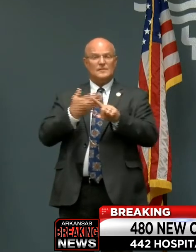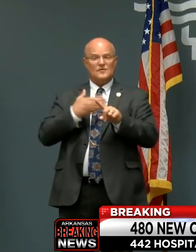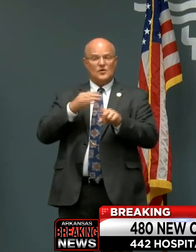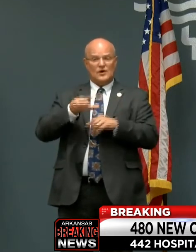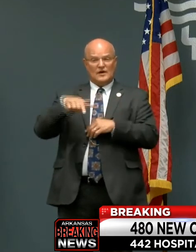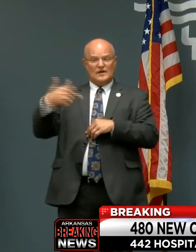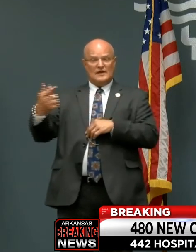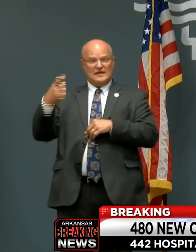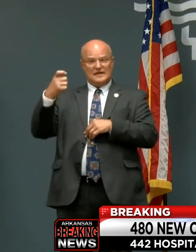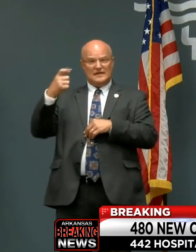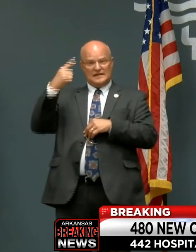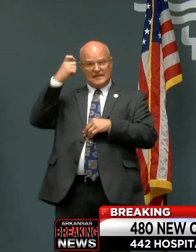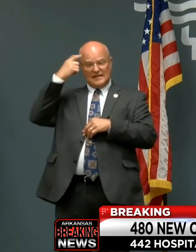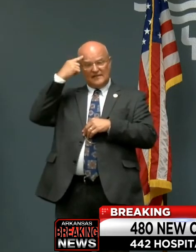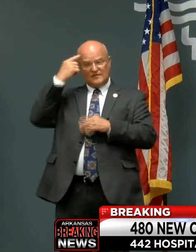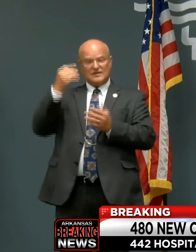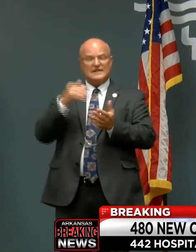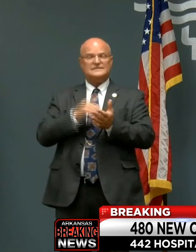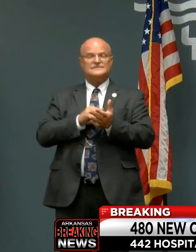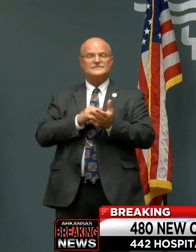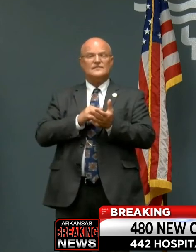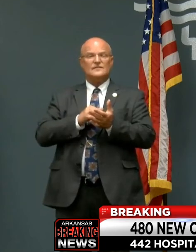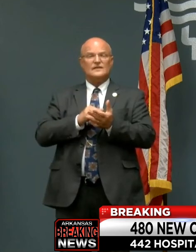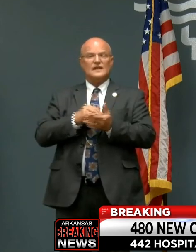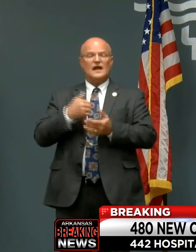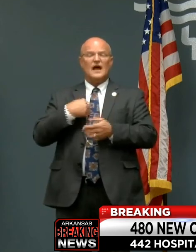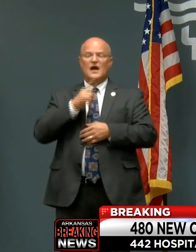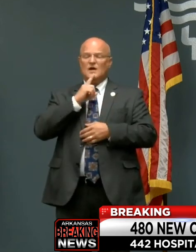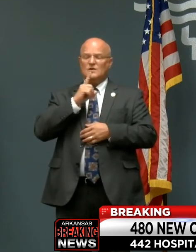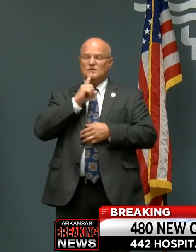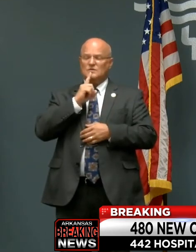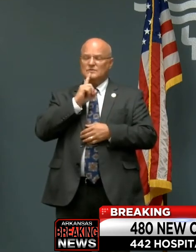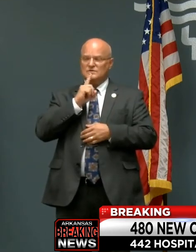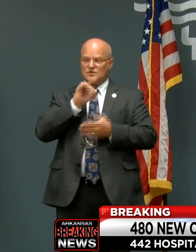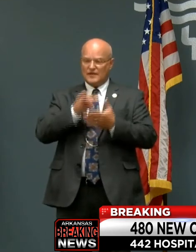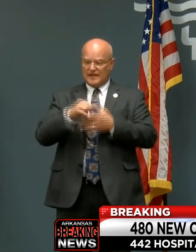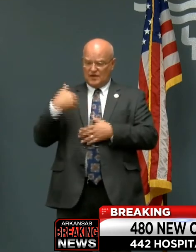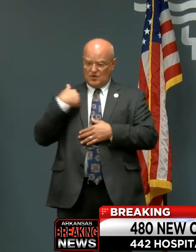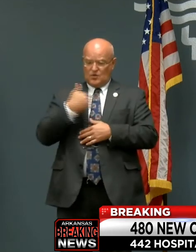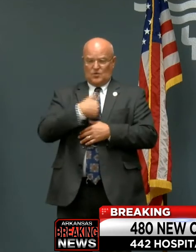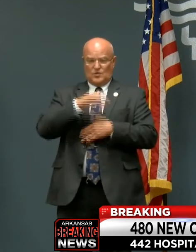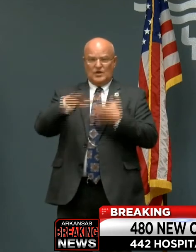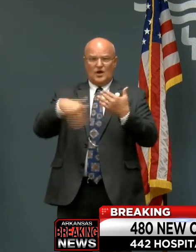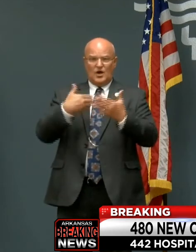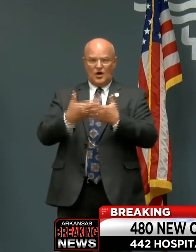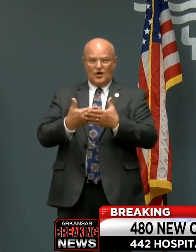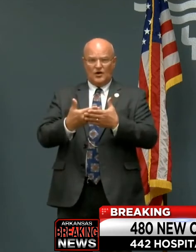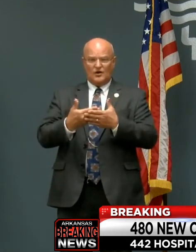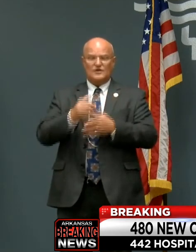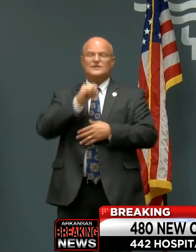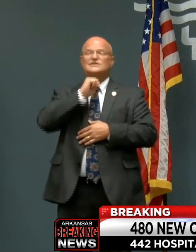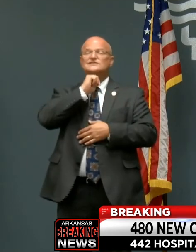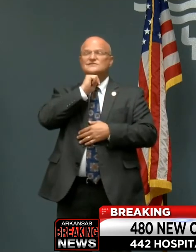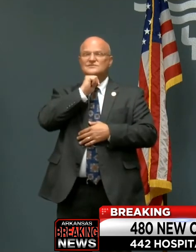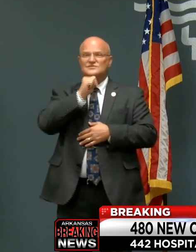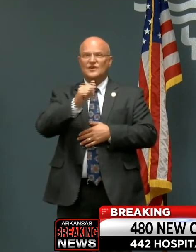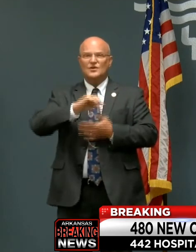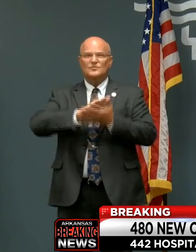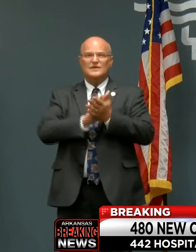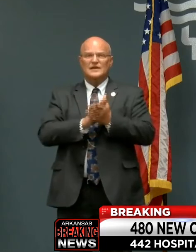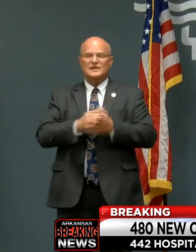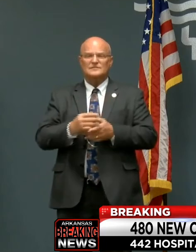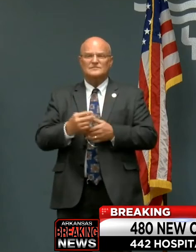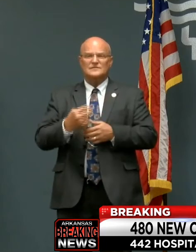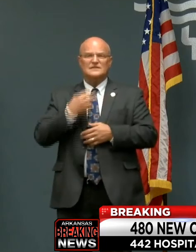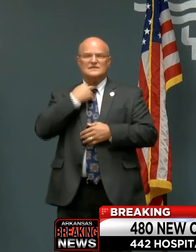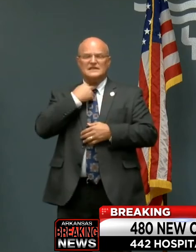the podium to the Governor, I really want to make sure that we all don't fall into this trap of testing